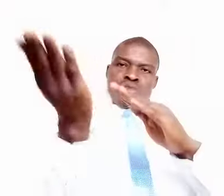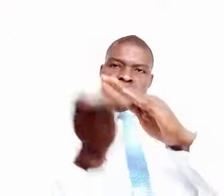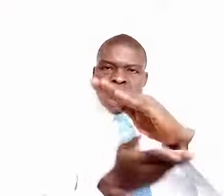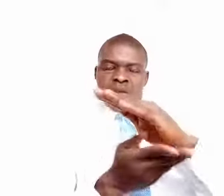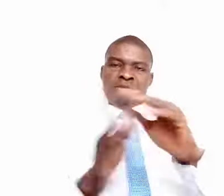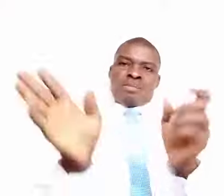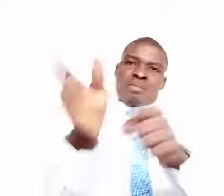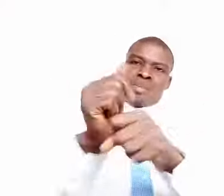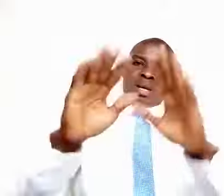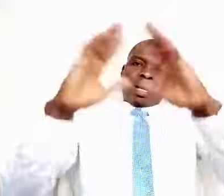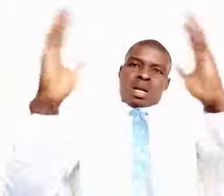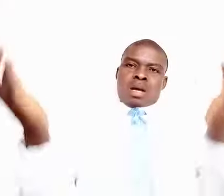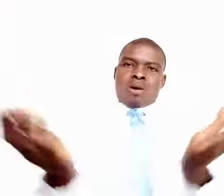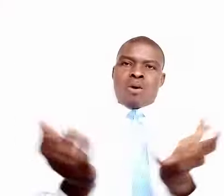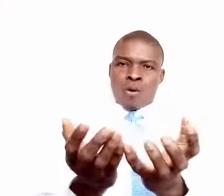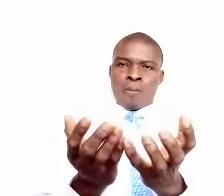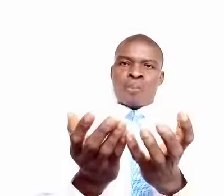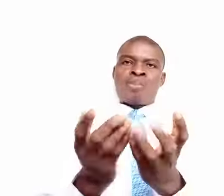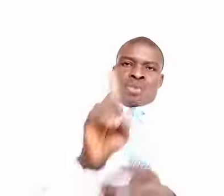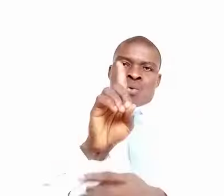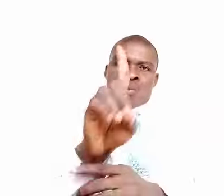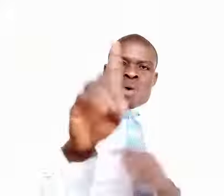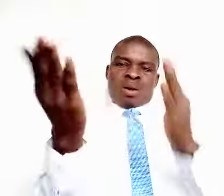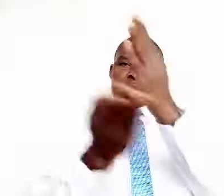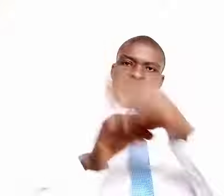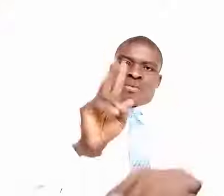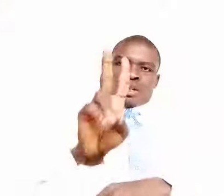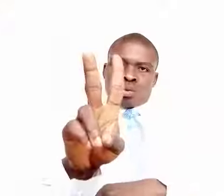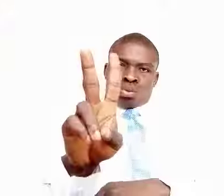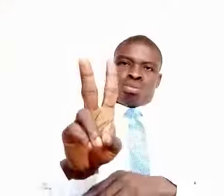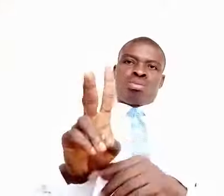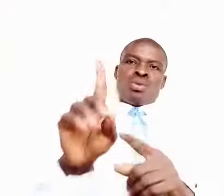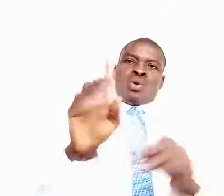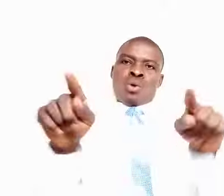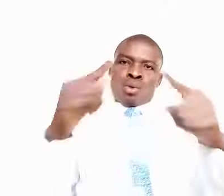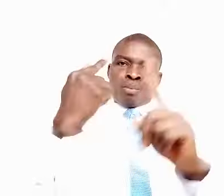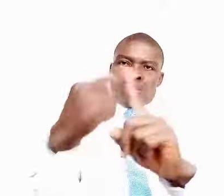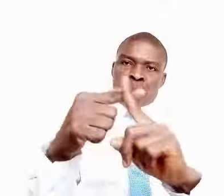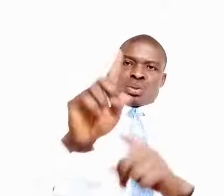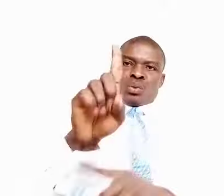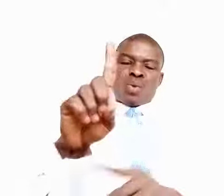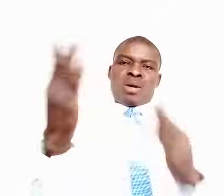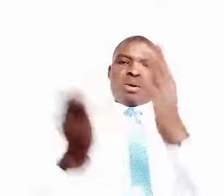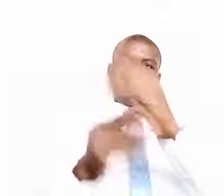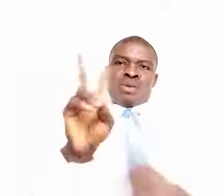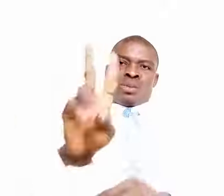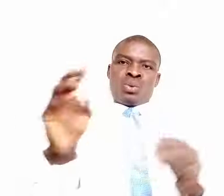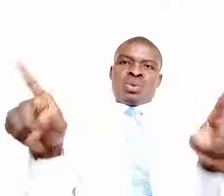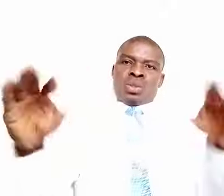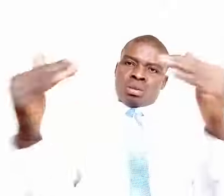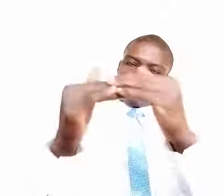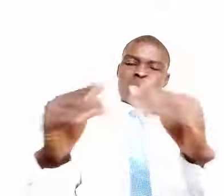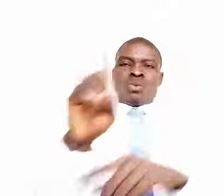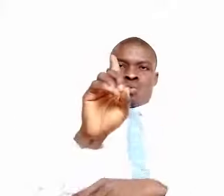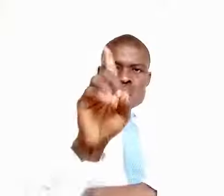whole. 1 over 2 plus 1 over 2 equals 1. When you add